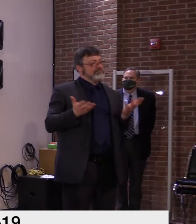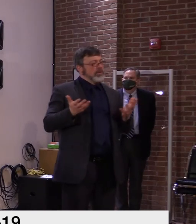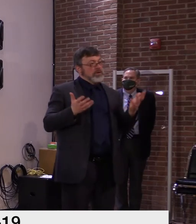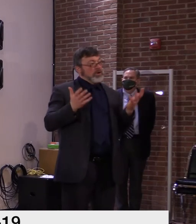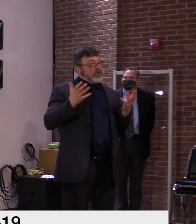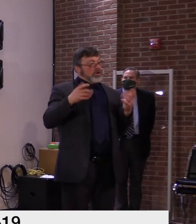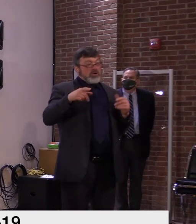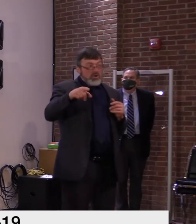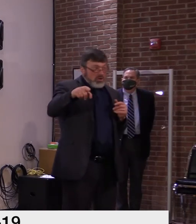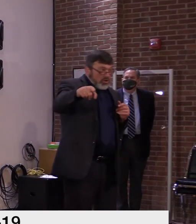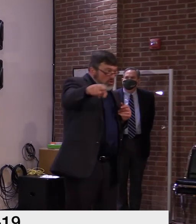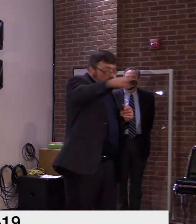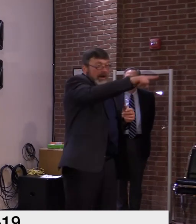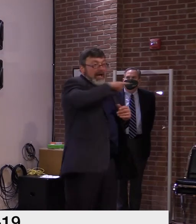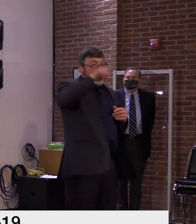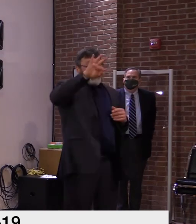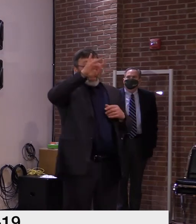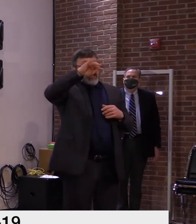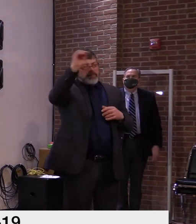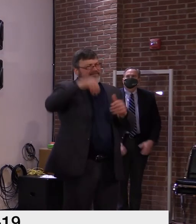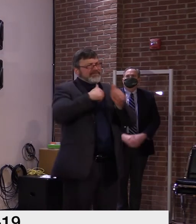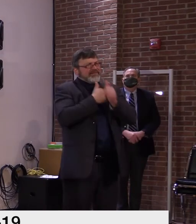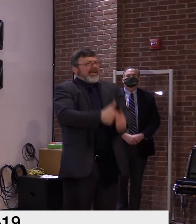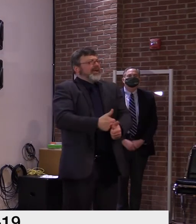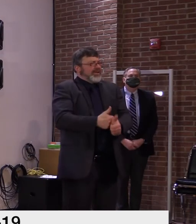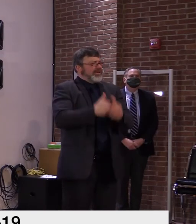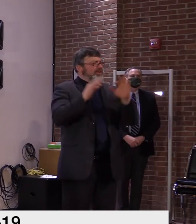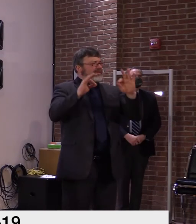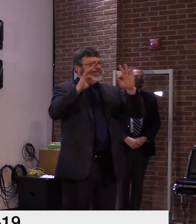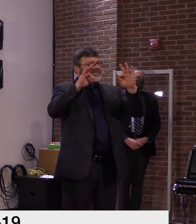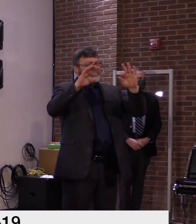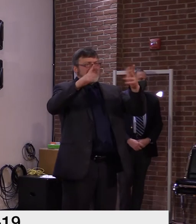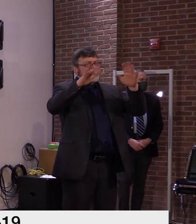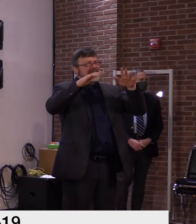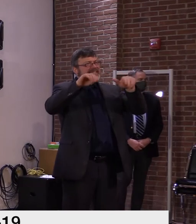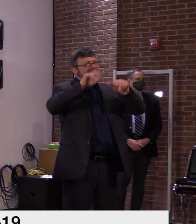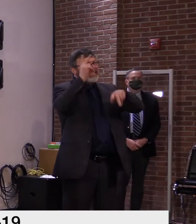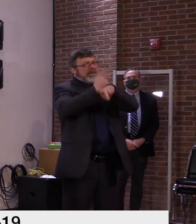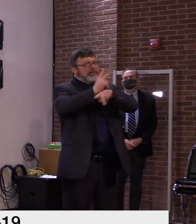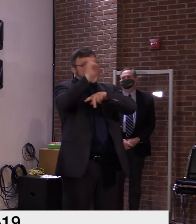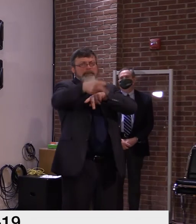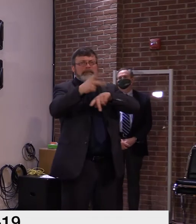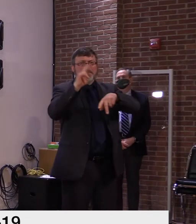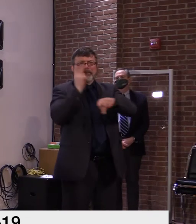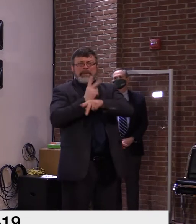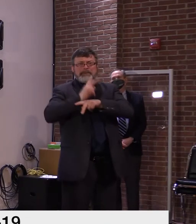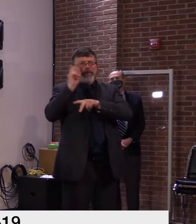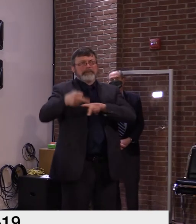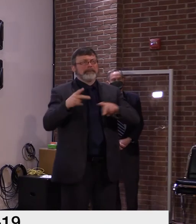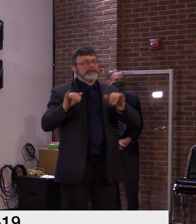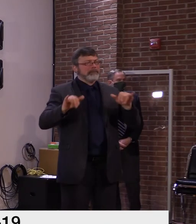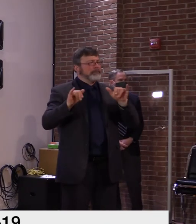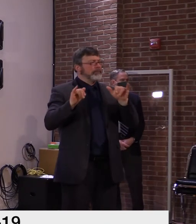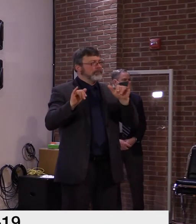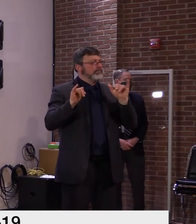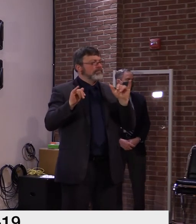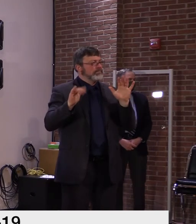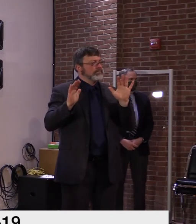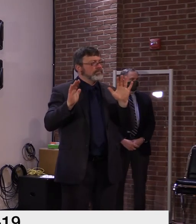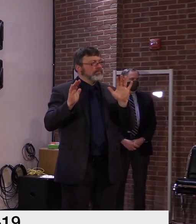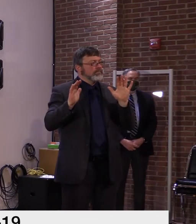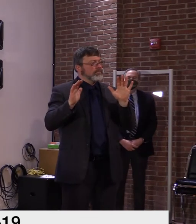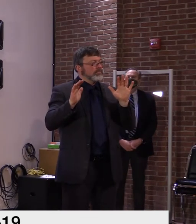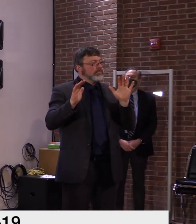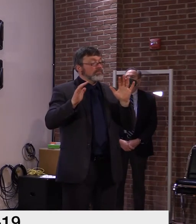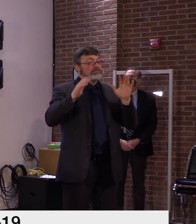would just advocate to continue on that approach. And I'm not sure that making it a criminal act is going to prevent anyone